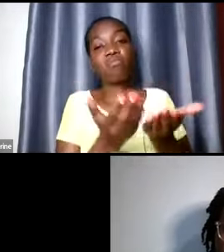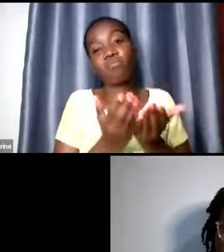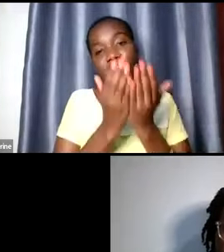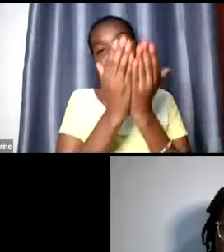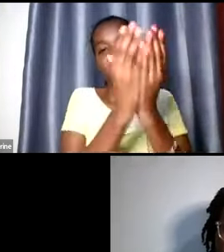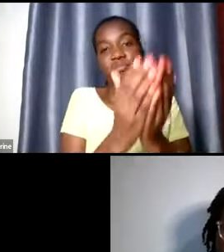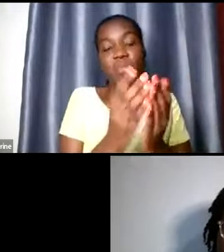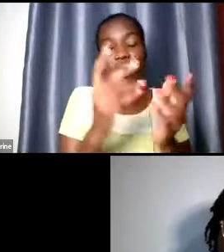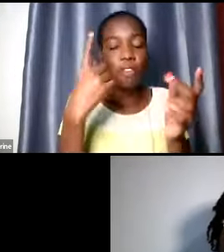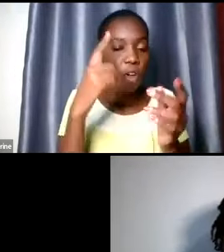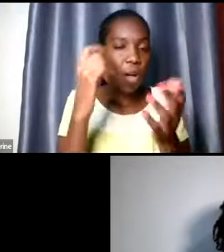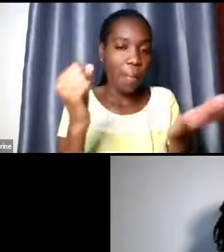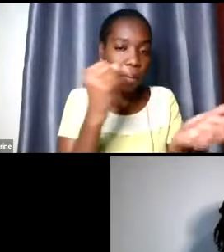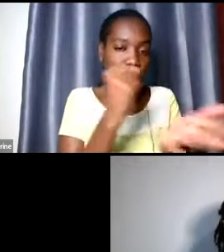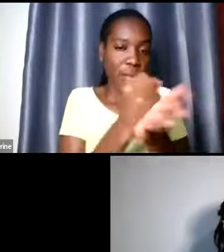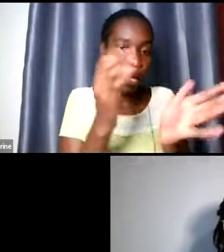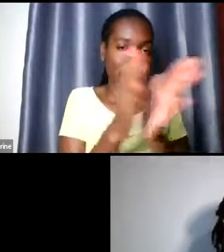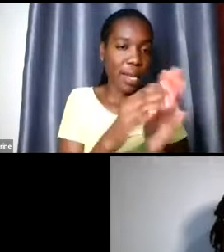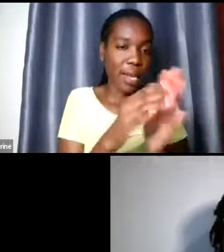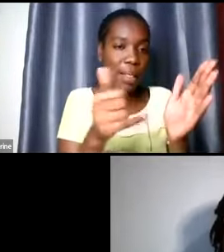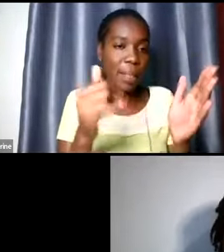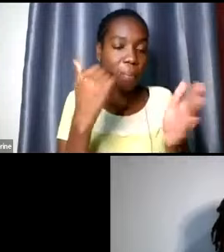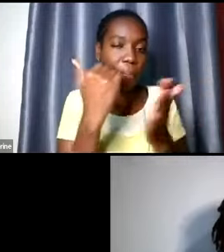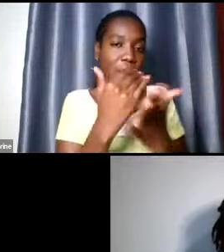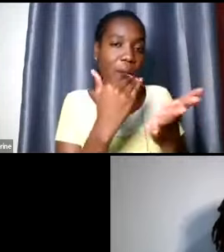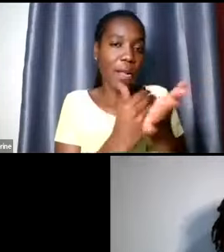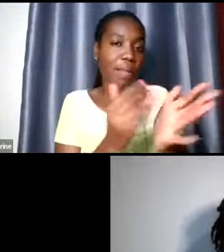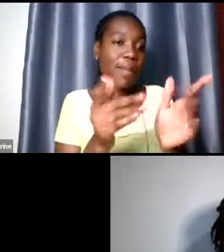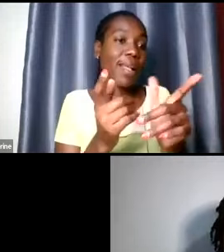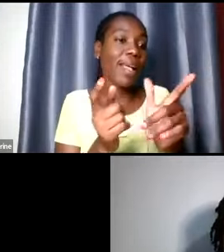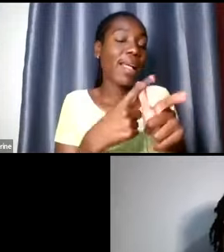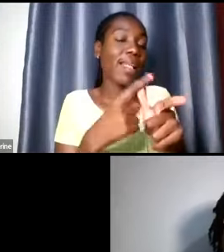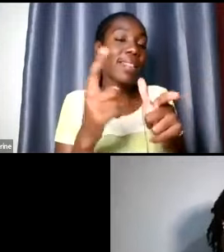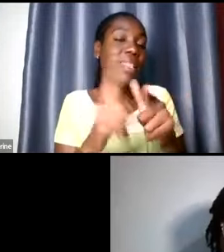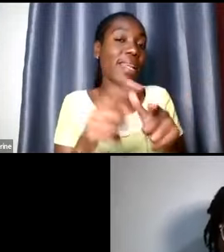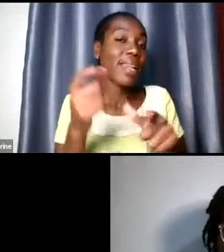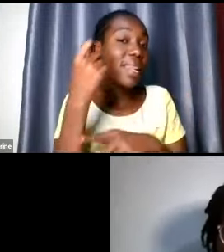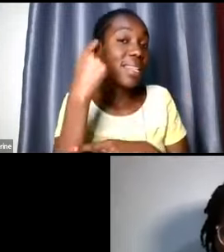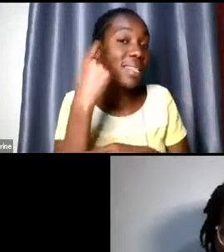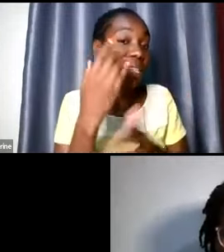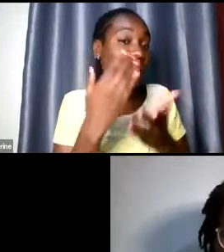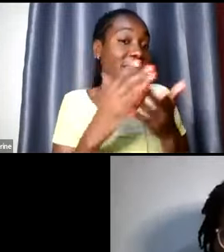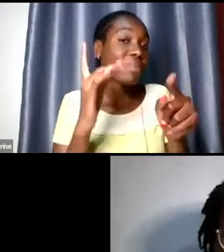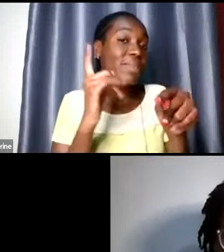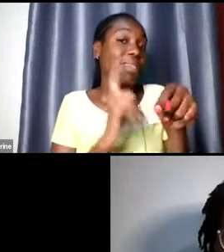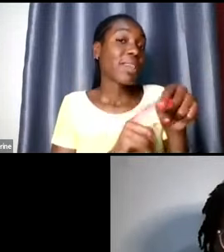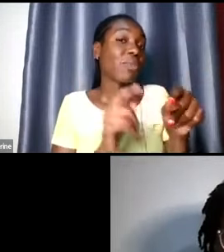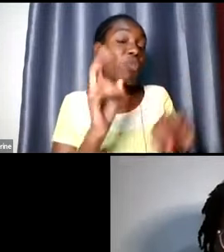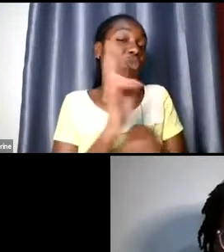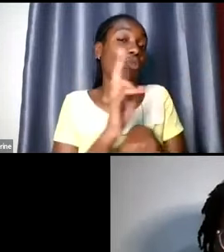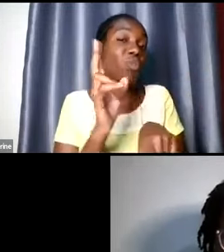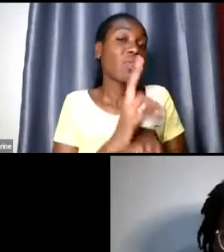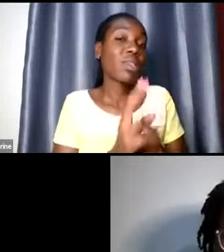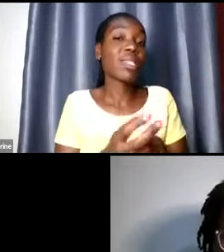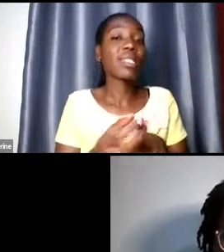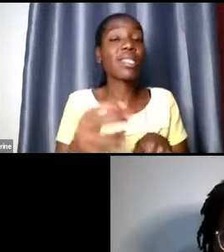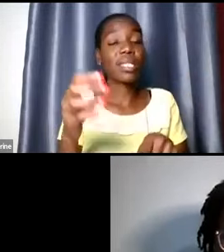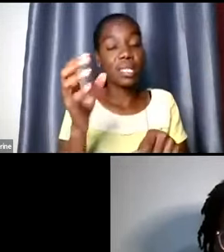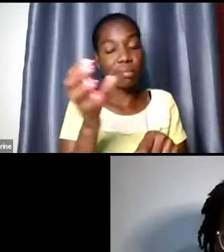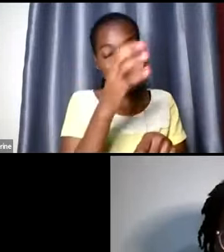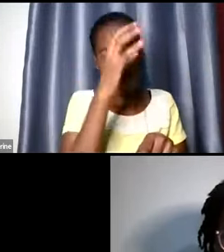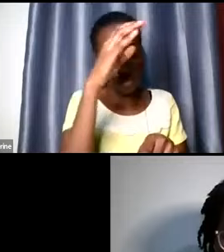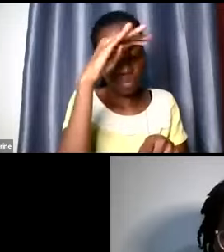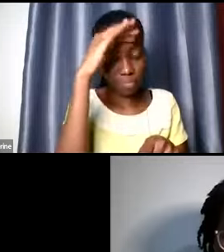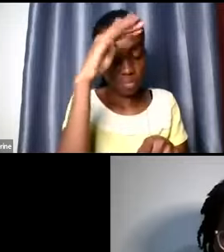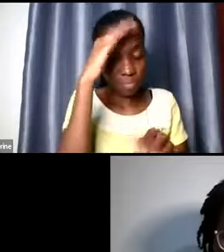employee assistance program. But also to understand that at some point, the use of alcohol and drugs becomes a disease. So